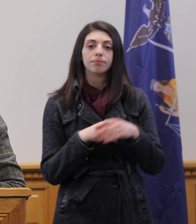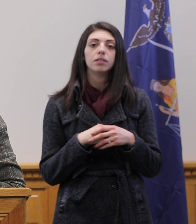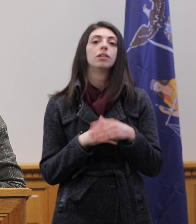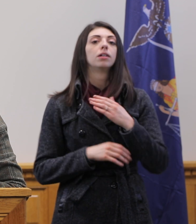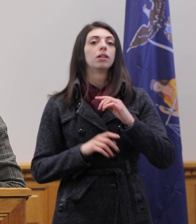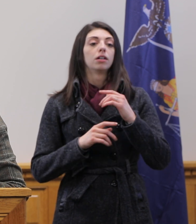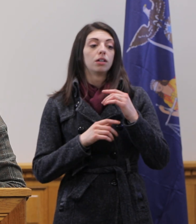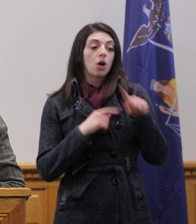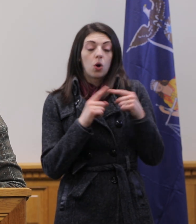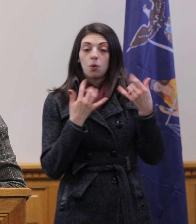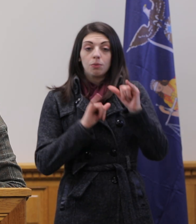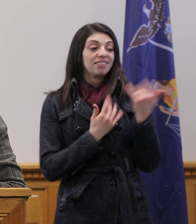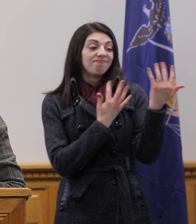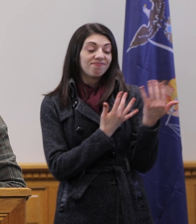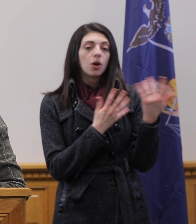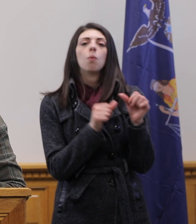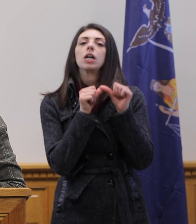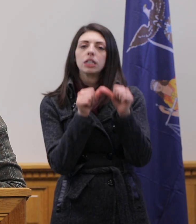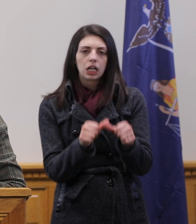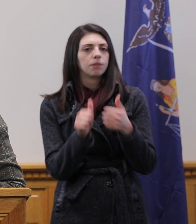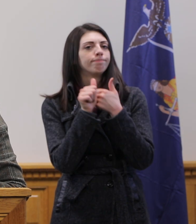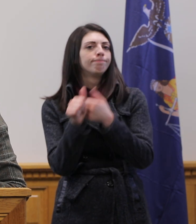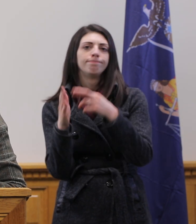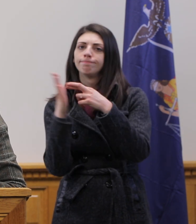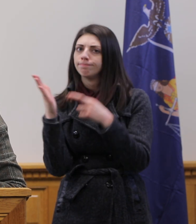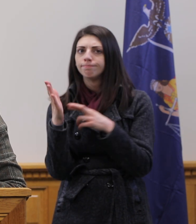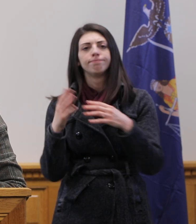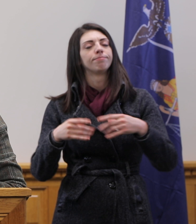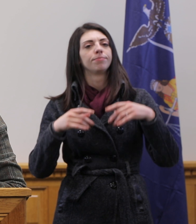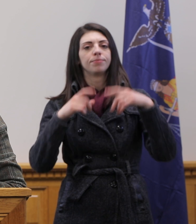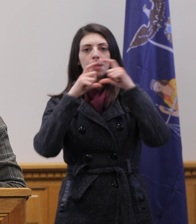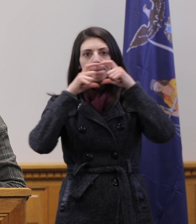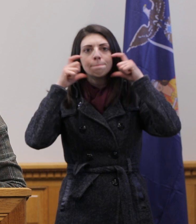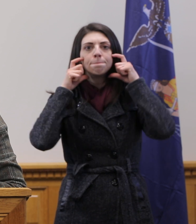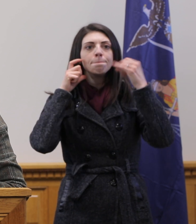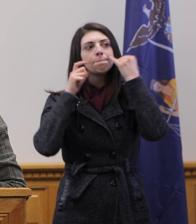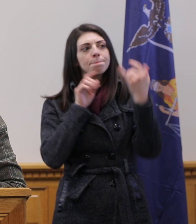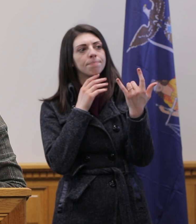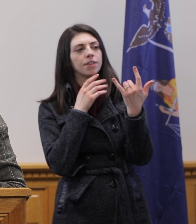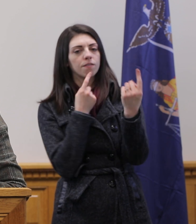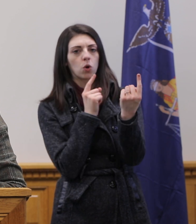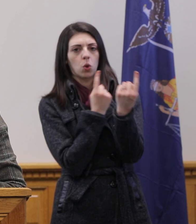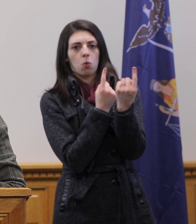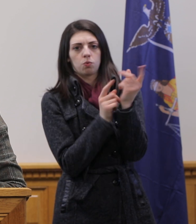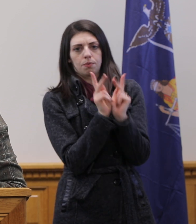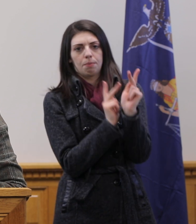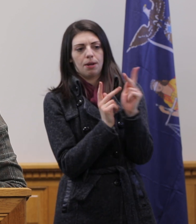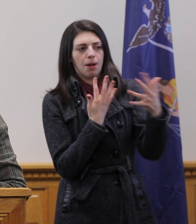the things that have kept you safe over the past 11 months. Wear a mask when you're in contact with people whom you don't live